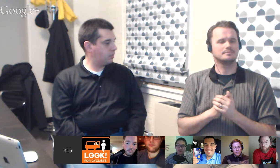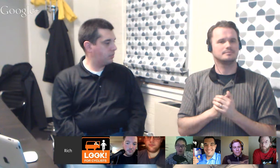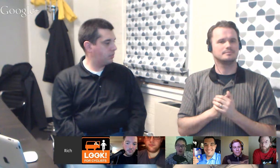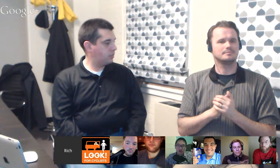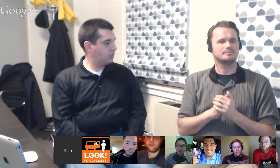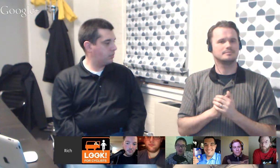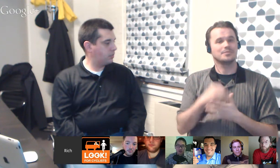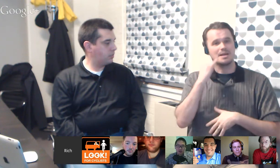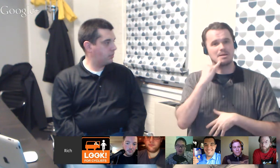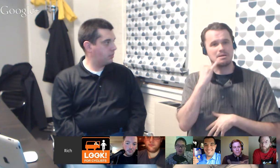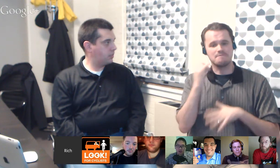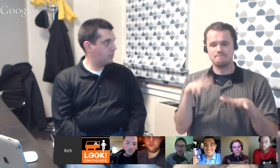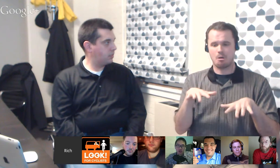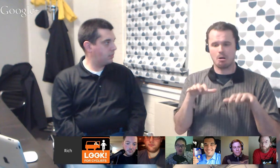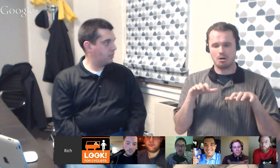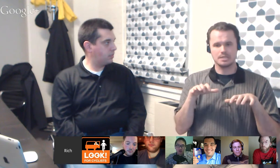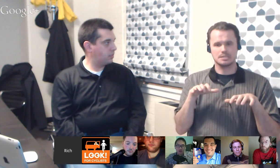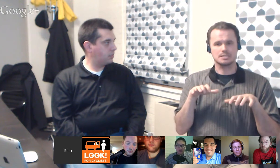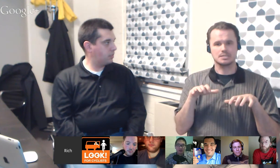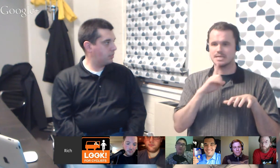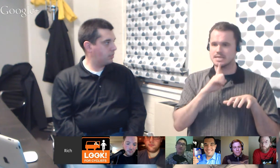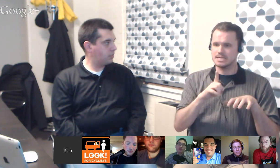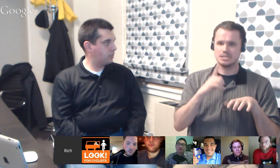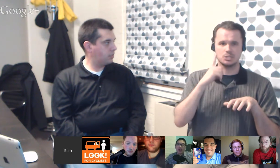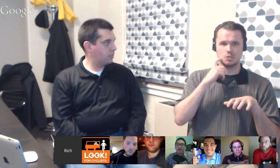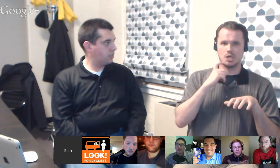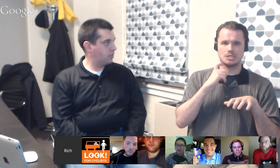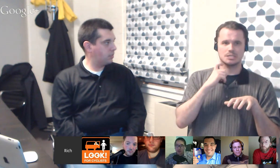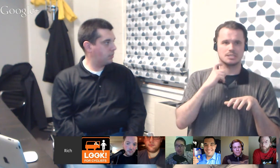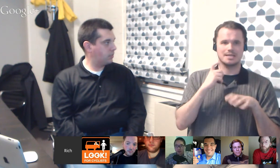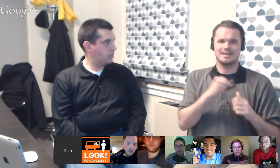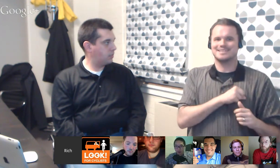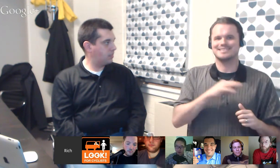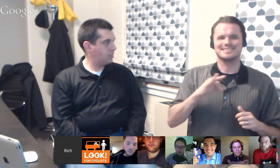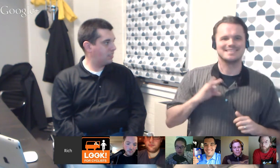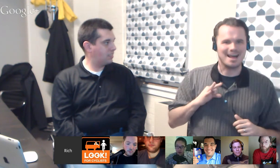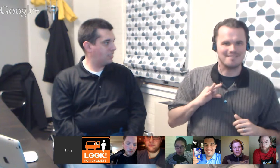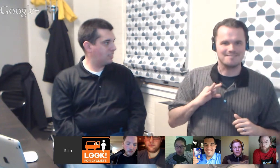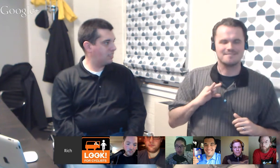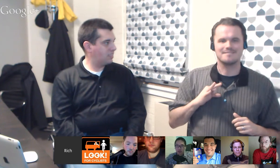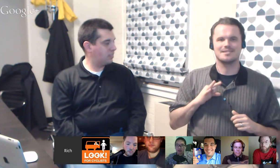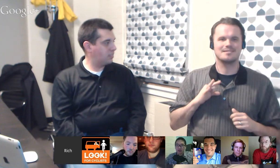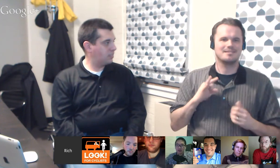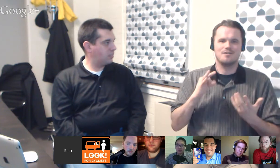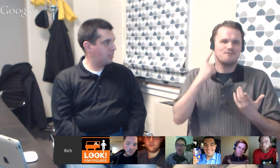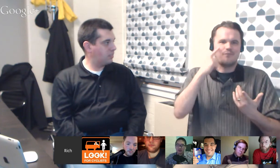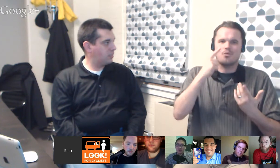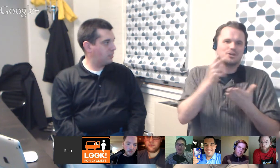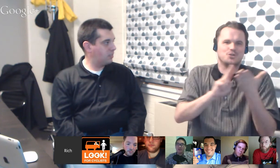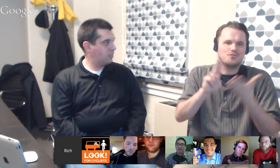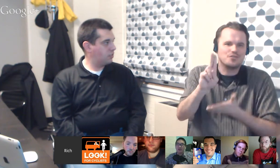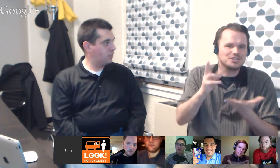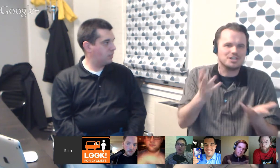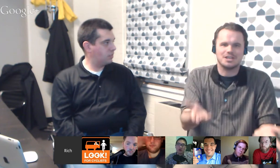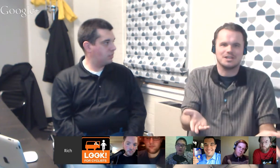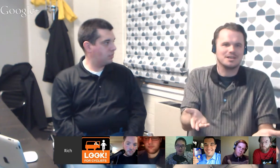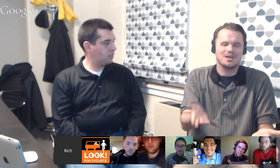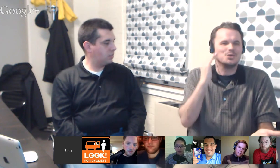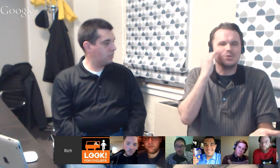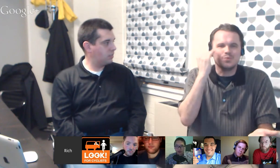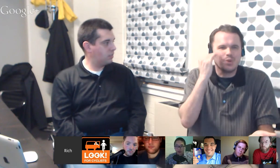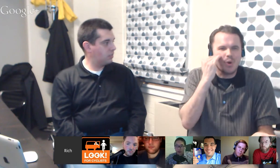If your audience is just staff, for example, like in the university context, then